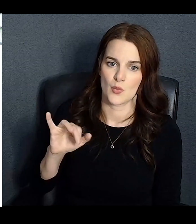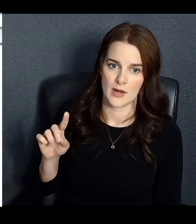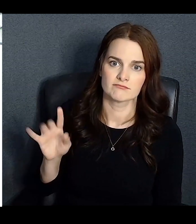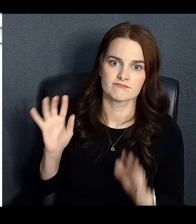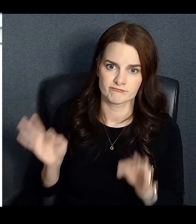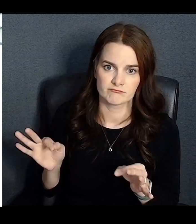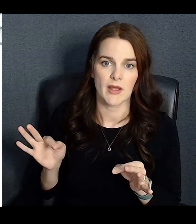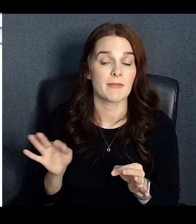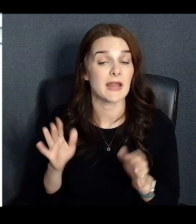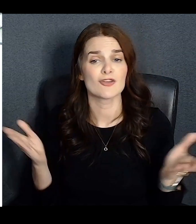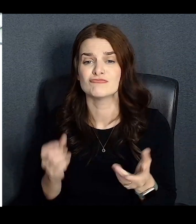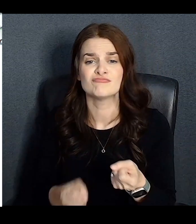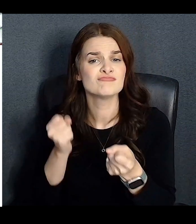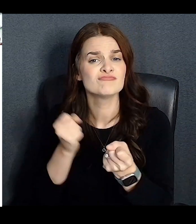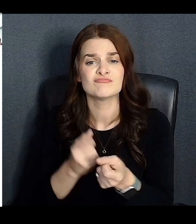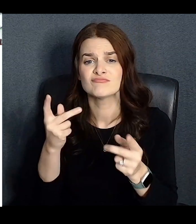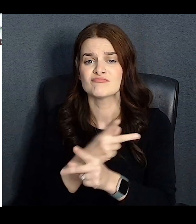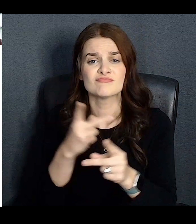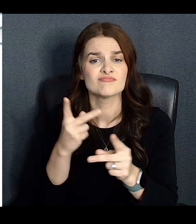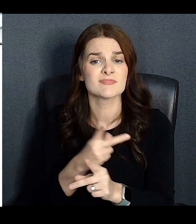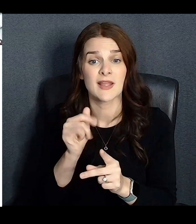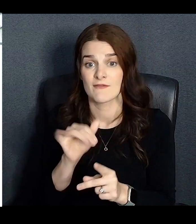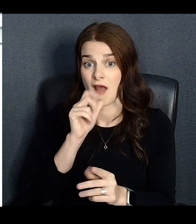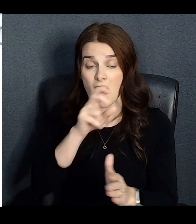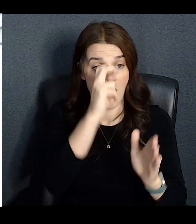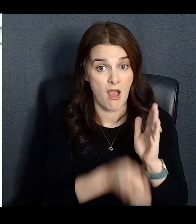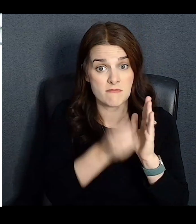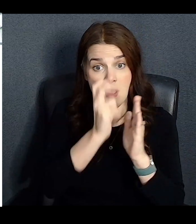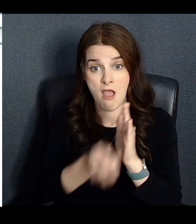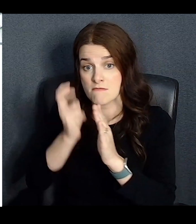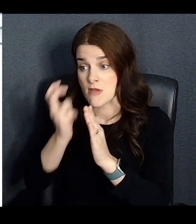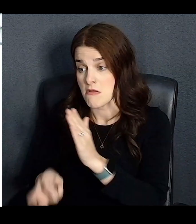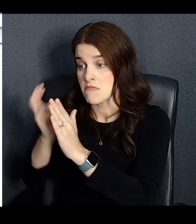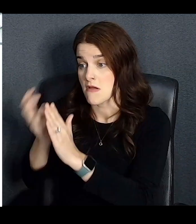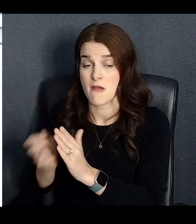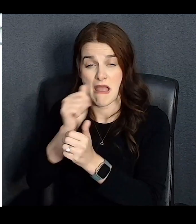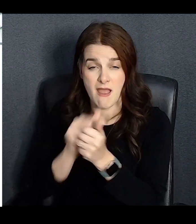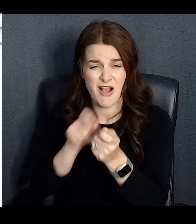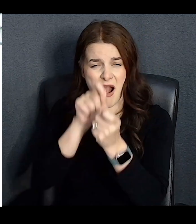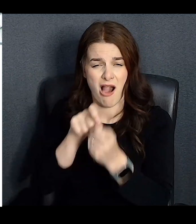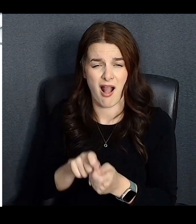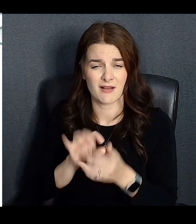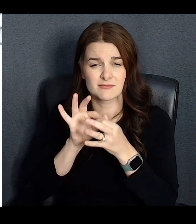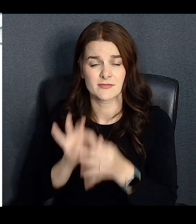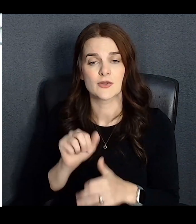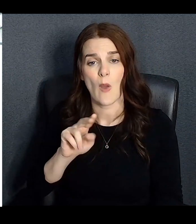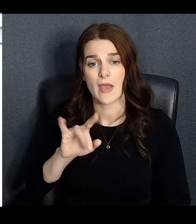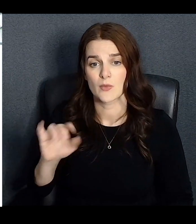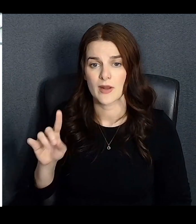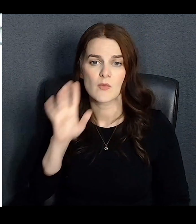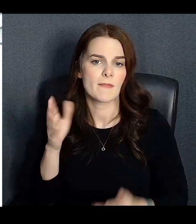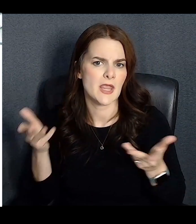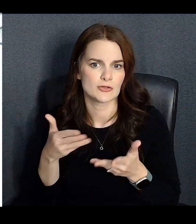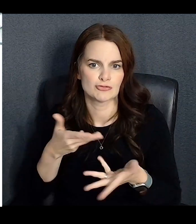Android, but either way, we're here to support you and help you figure these things out. So even if we don't totally jump into every single detail of any of this, especially